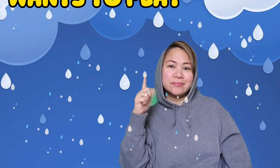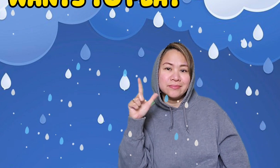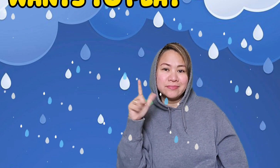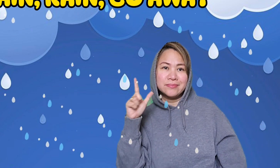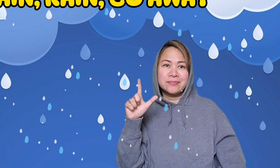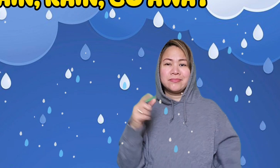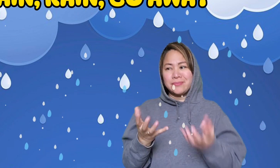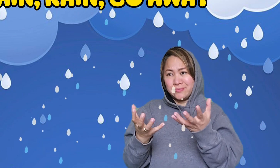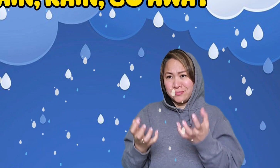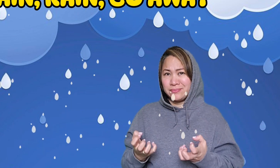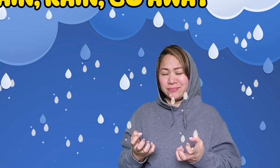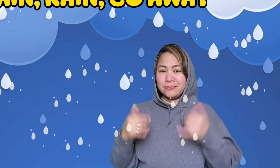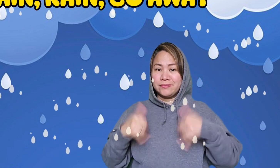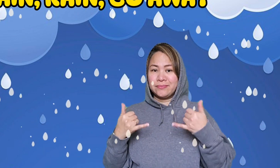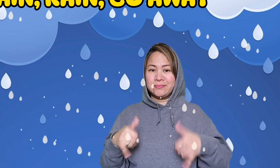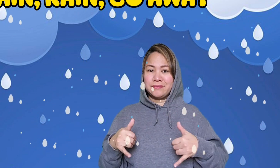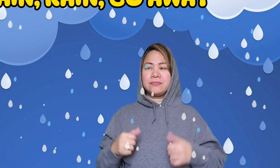rain rain go